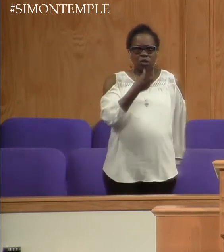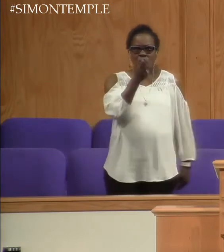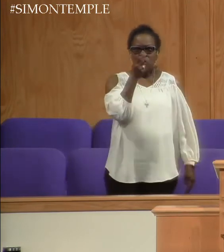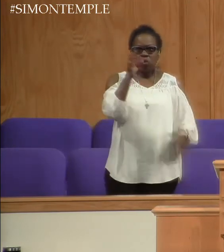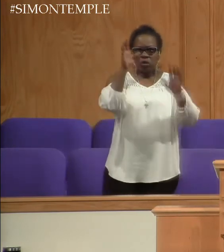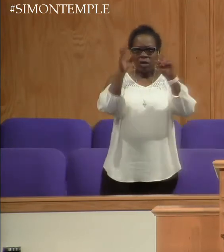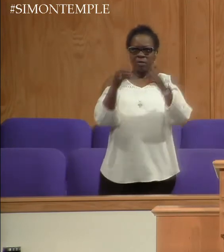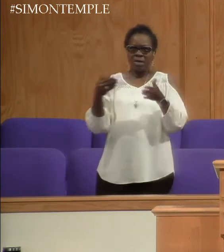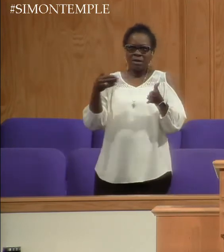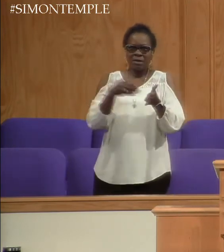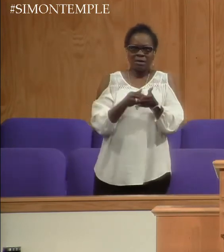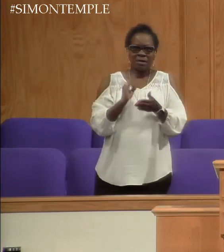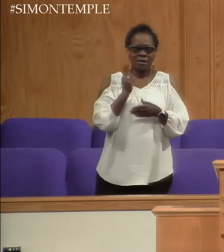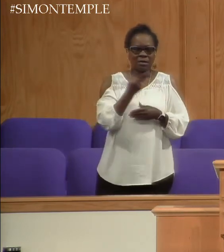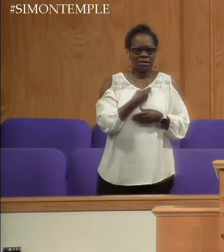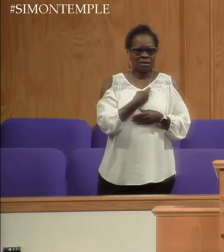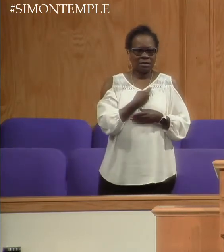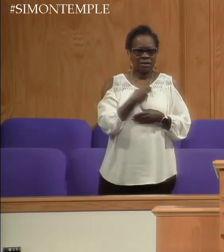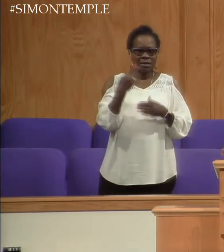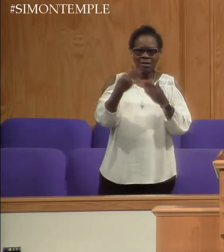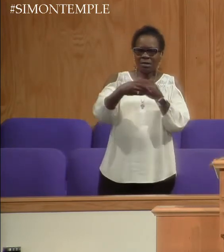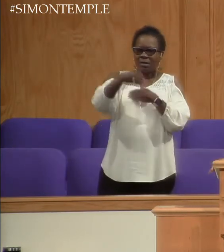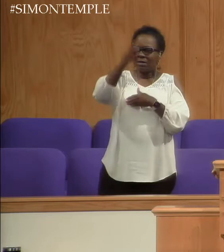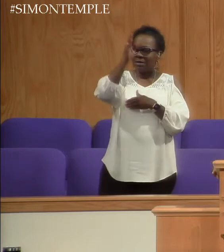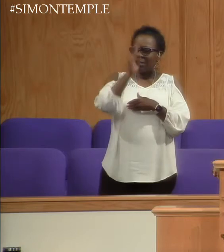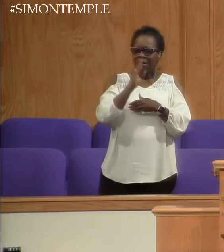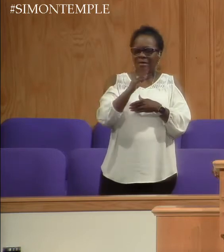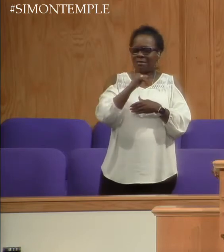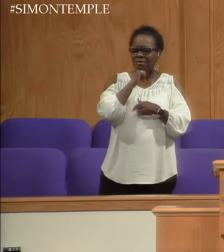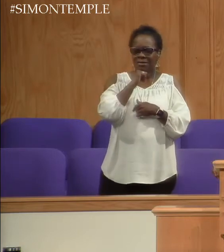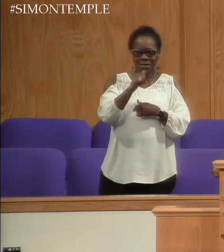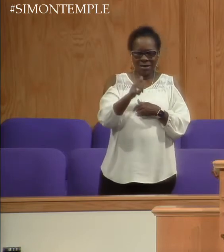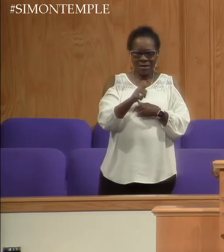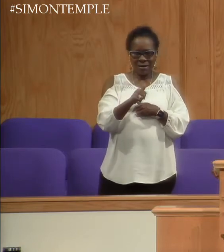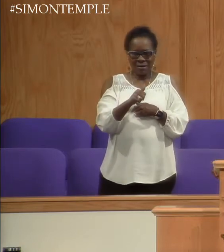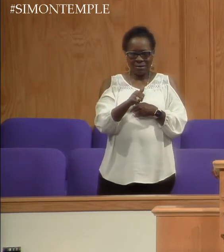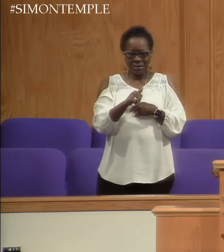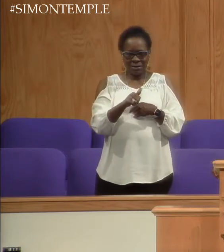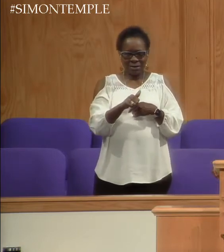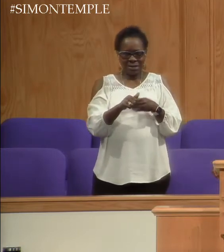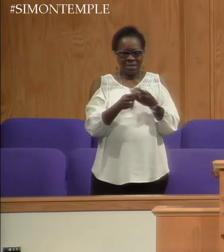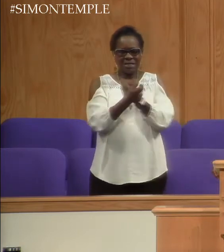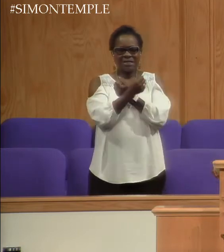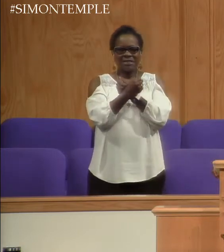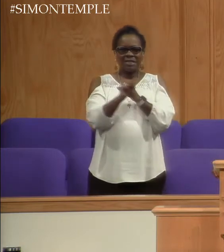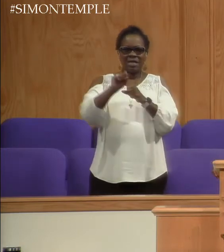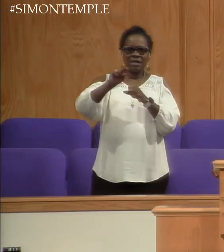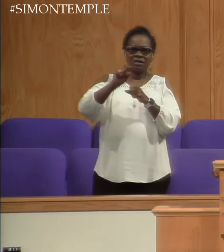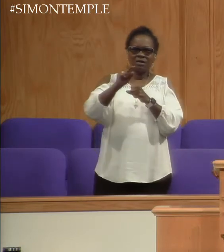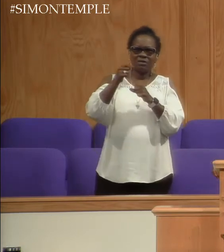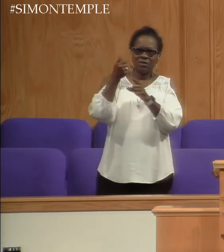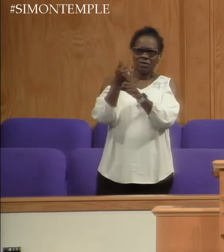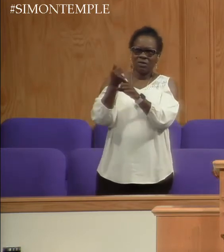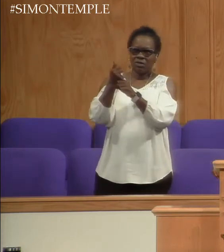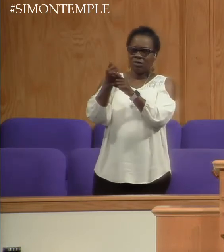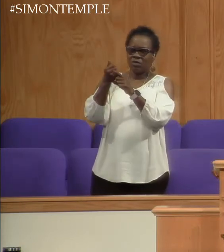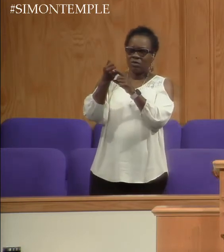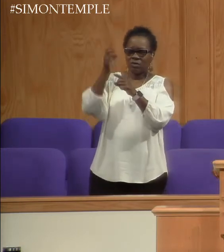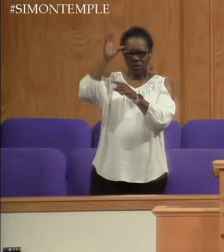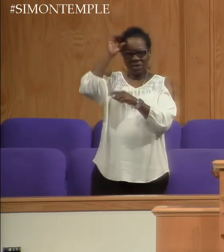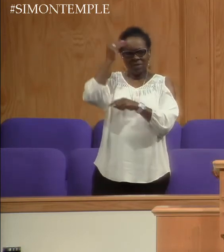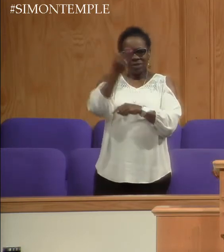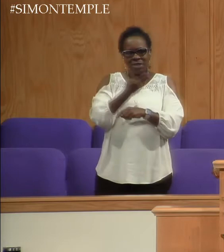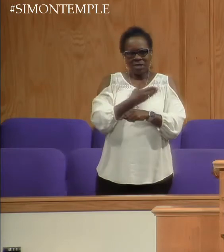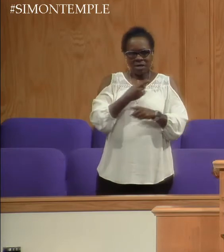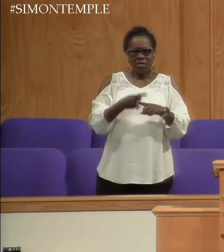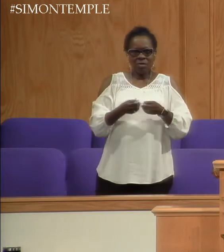us? God did not spare his own son, but handed over to death for all of us.